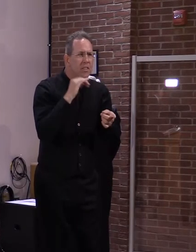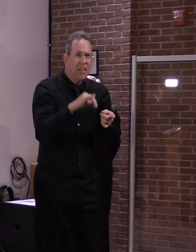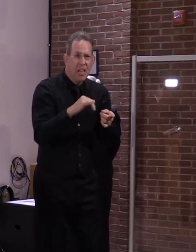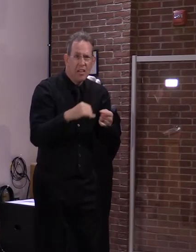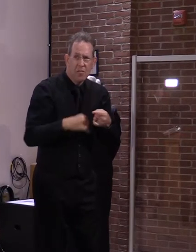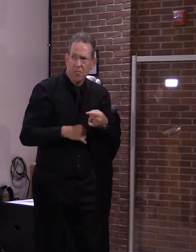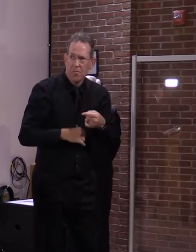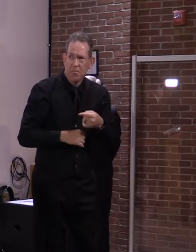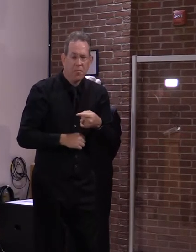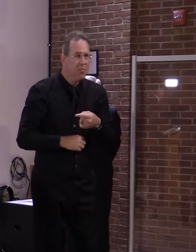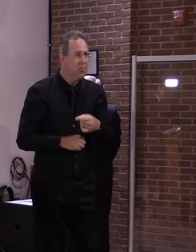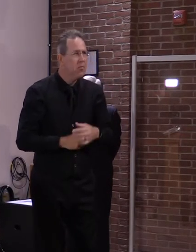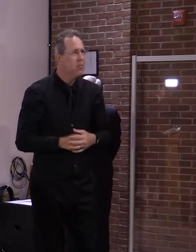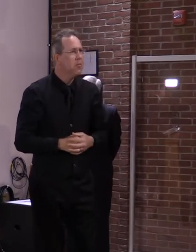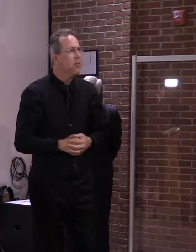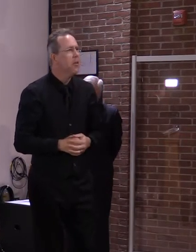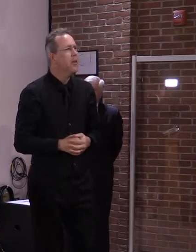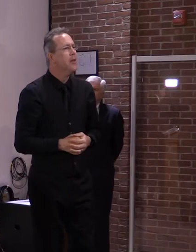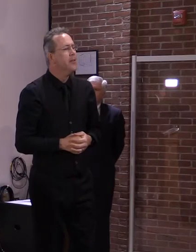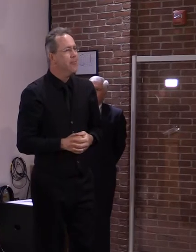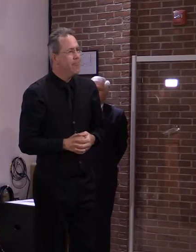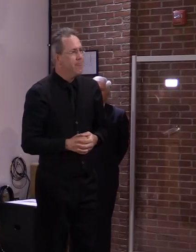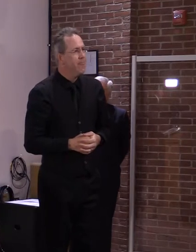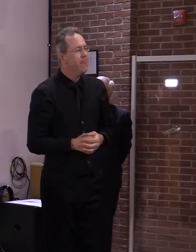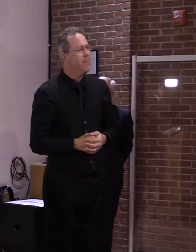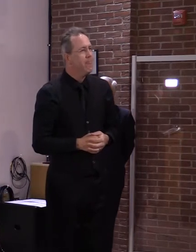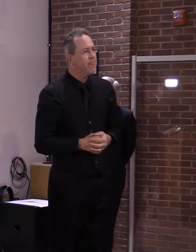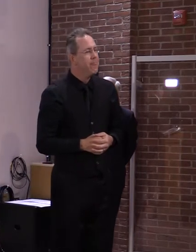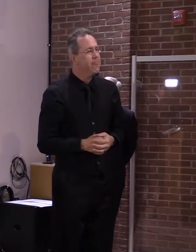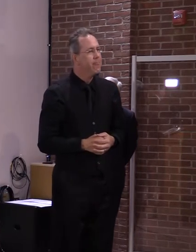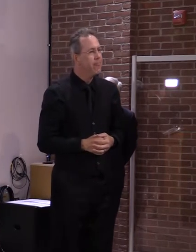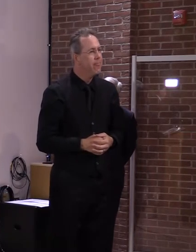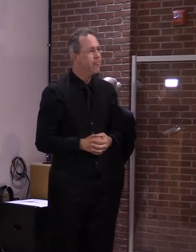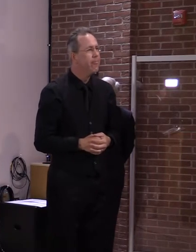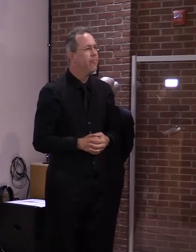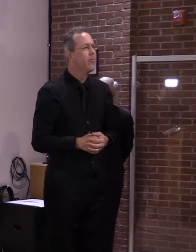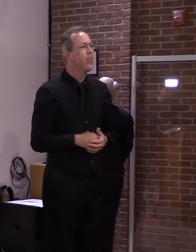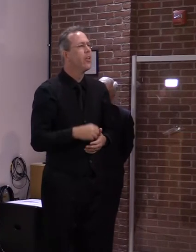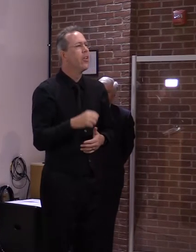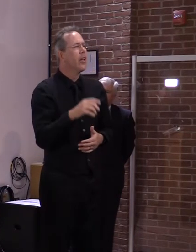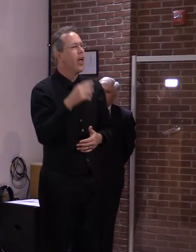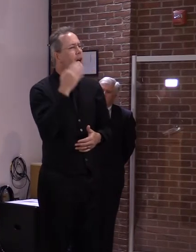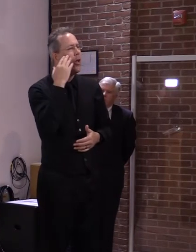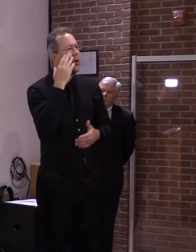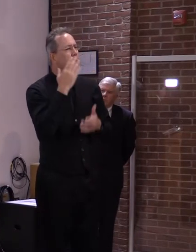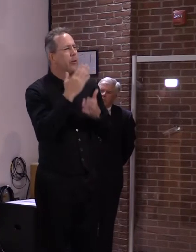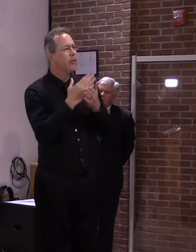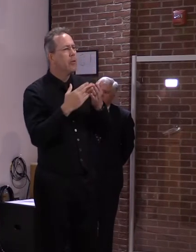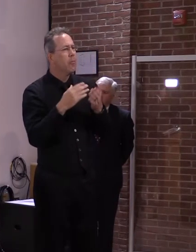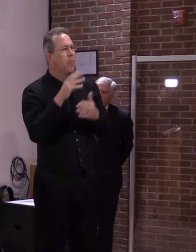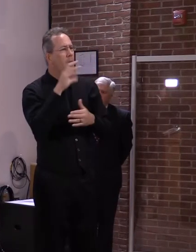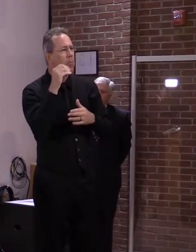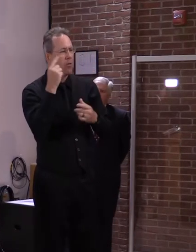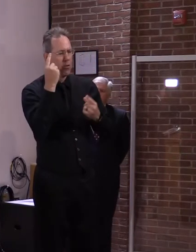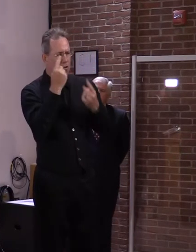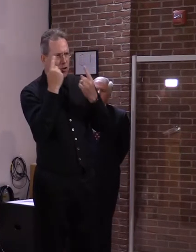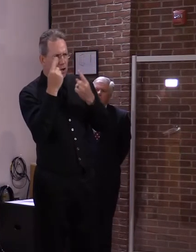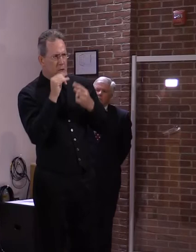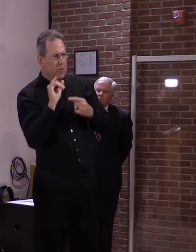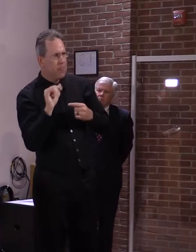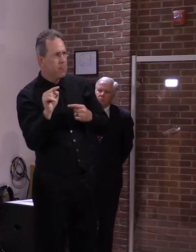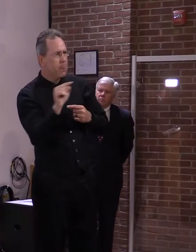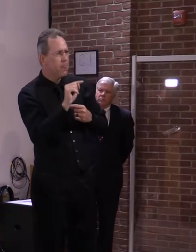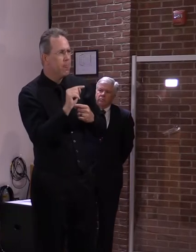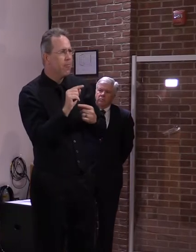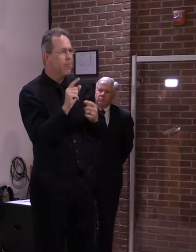that there have been companies that have contemplated that, but I don't have the specifics. Probably a better